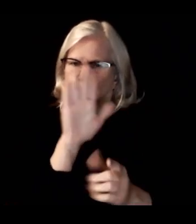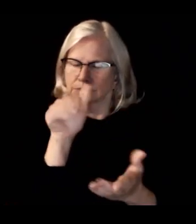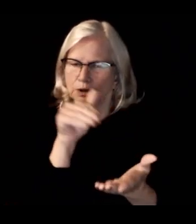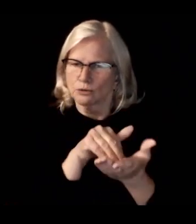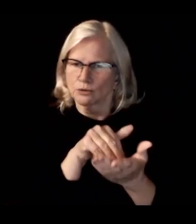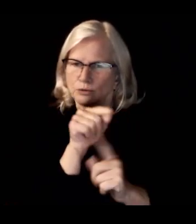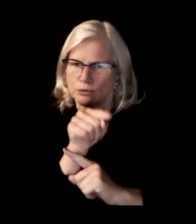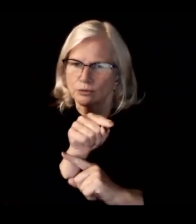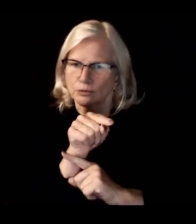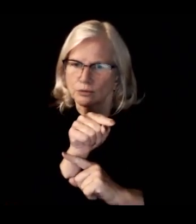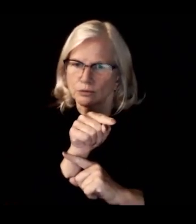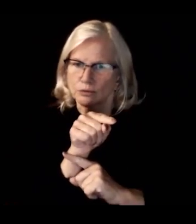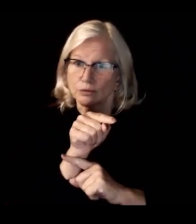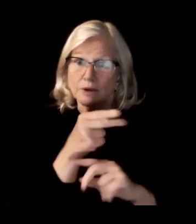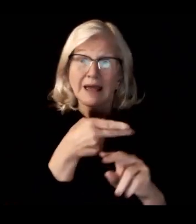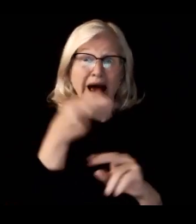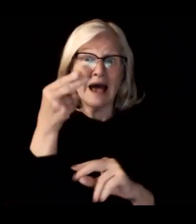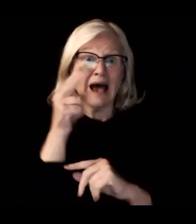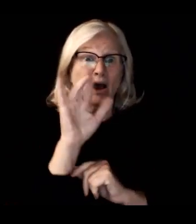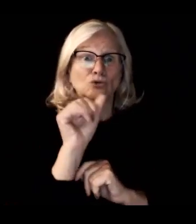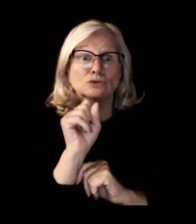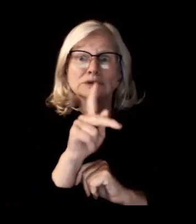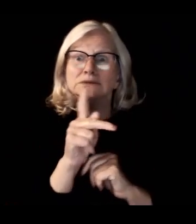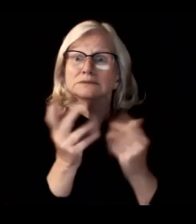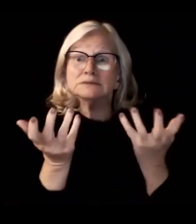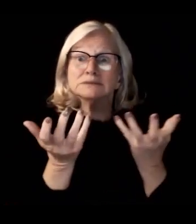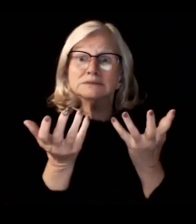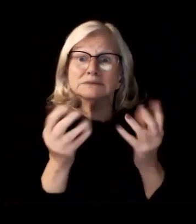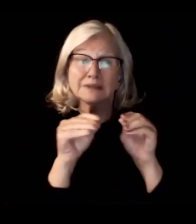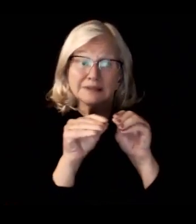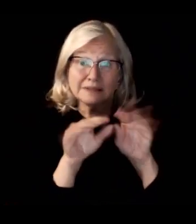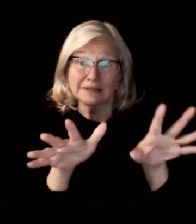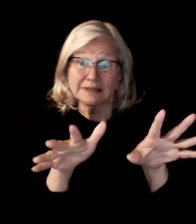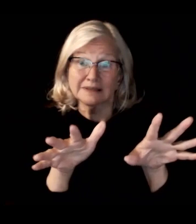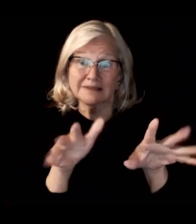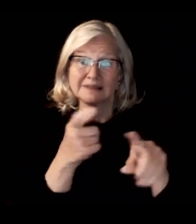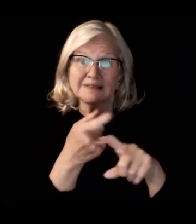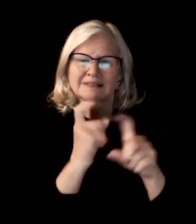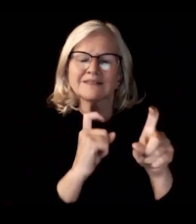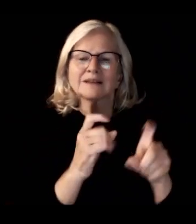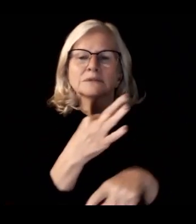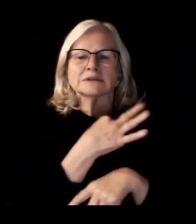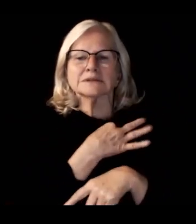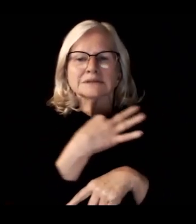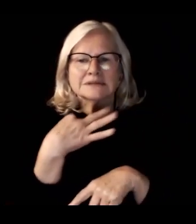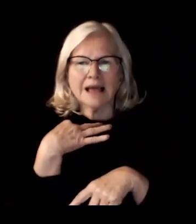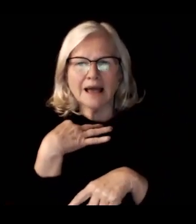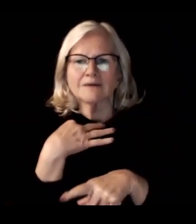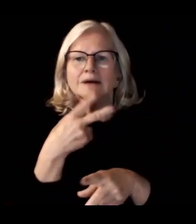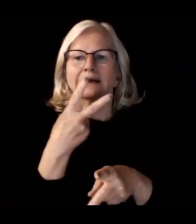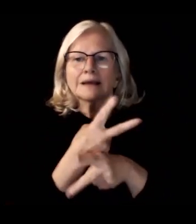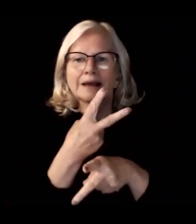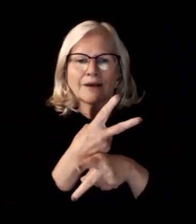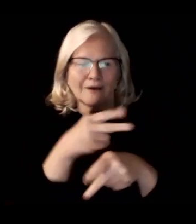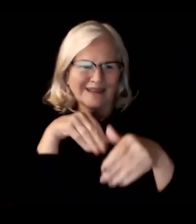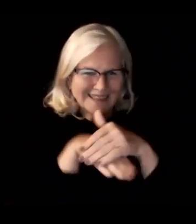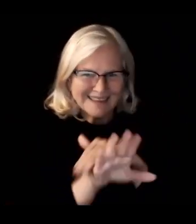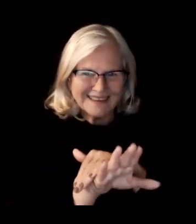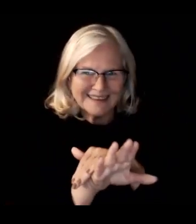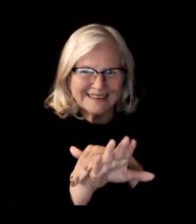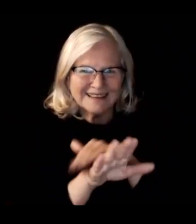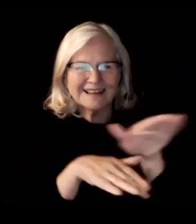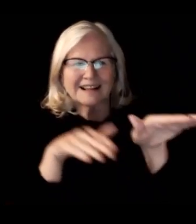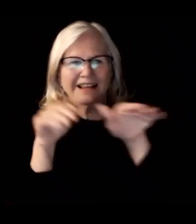COVID-19. It's understandable the long-term care settings would have concerns about opening themselves up to more of that